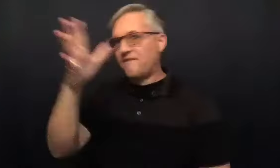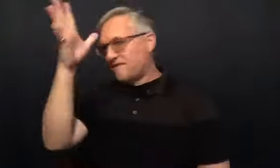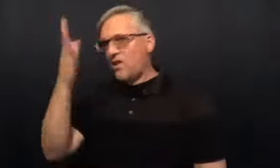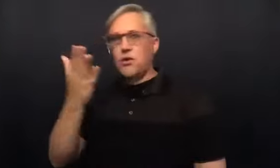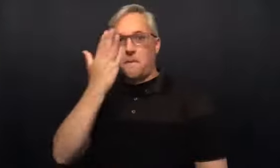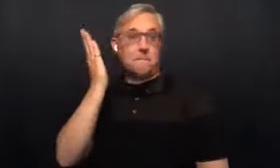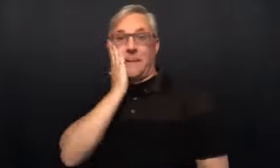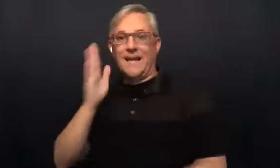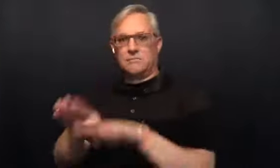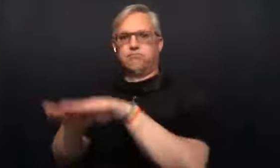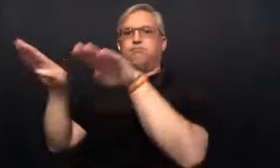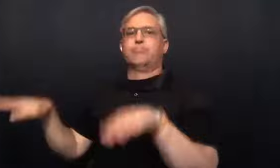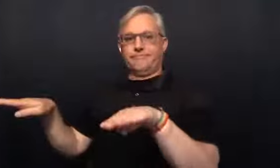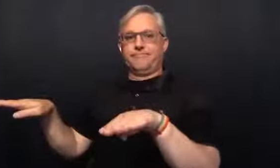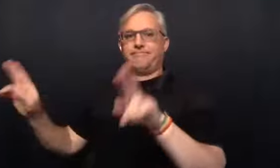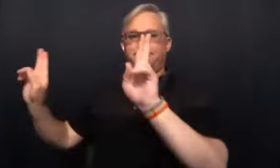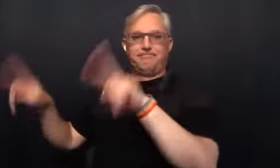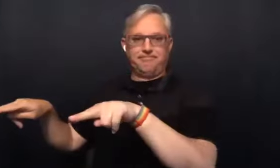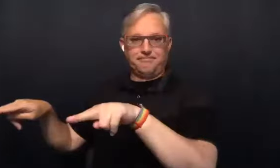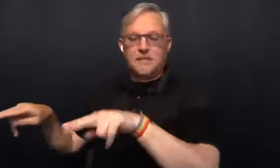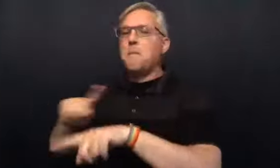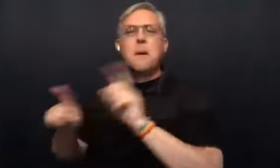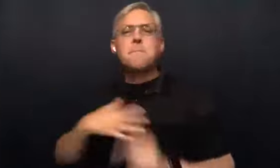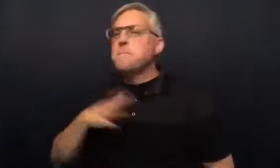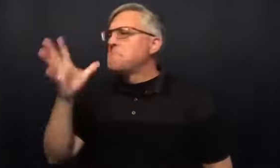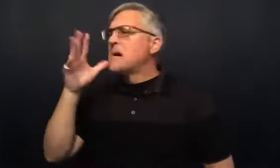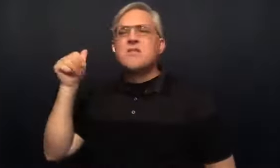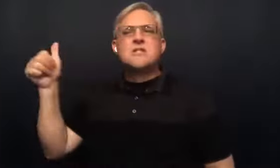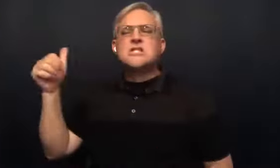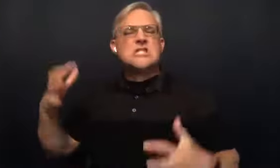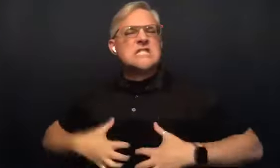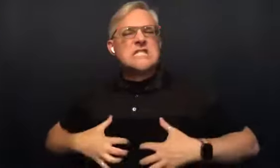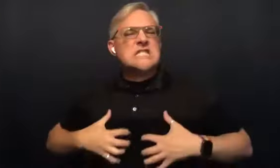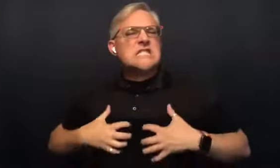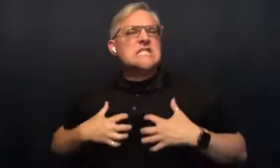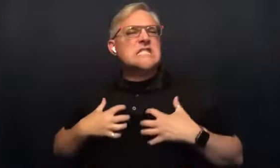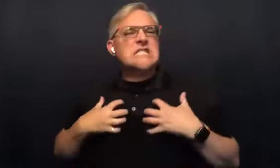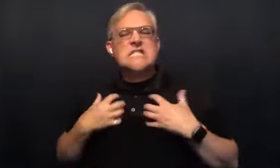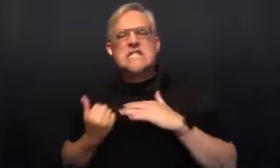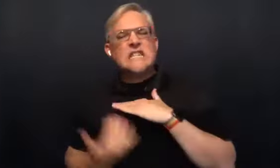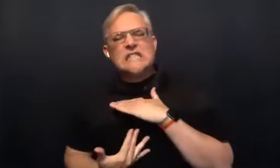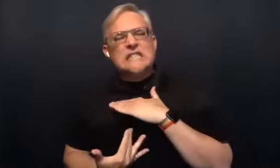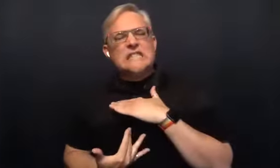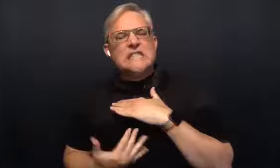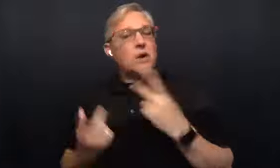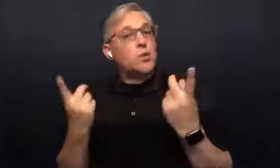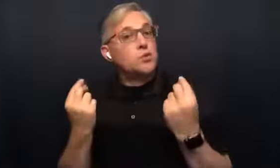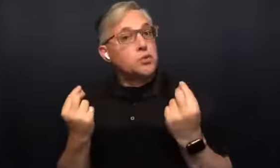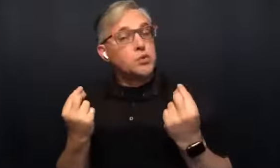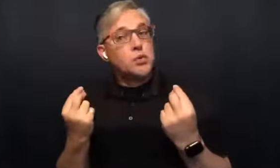bed, my mother was such an angry, rageful person. She would take out all of her anger and rage on me and my sisters. She would line